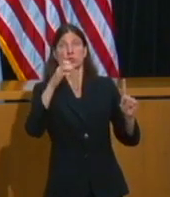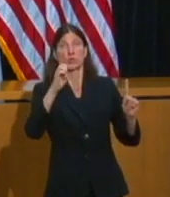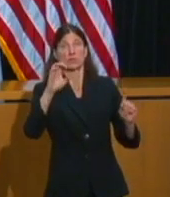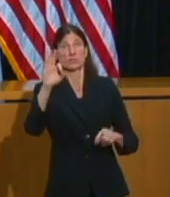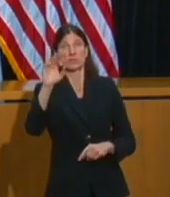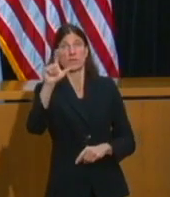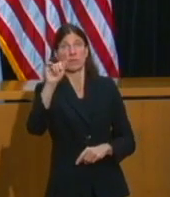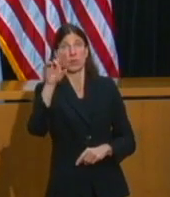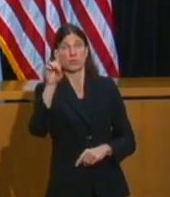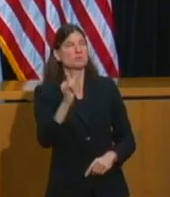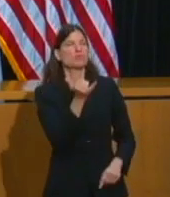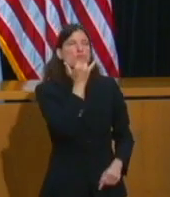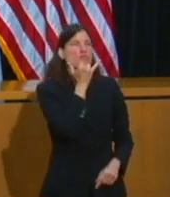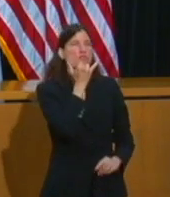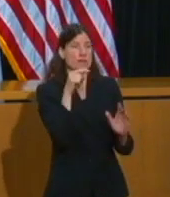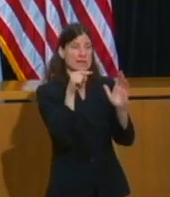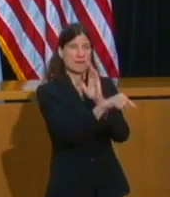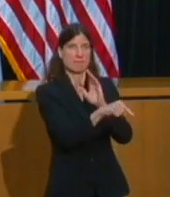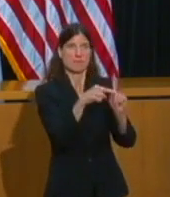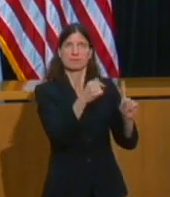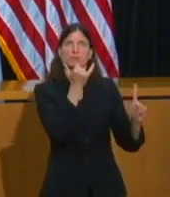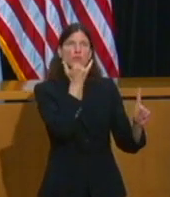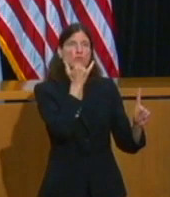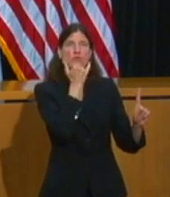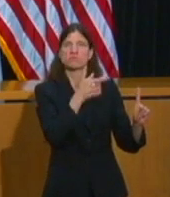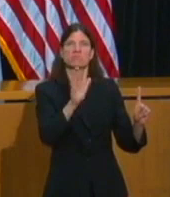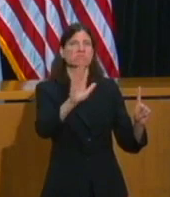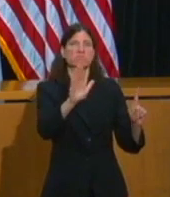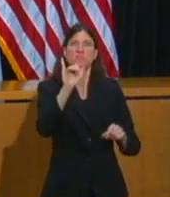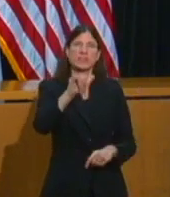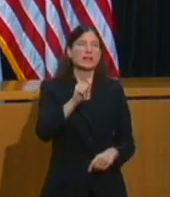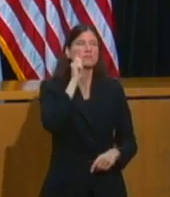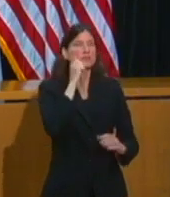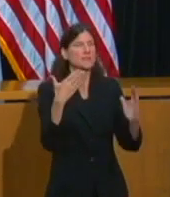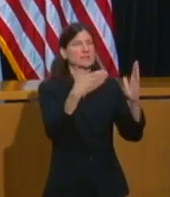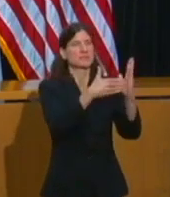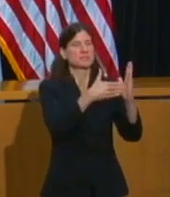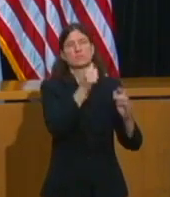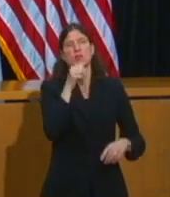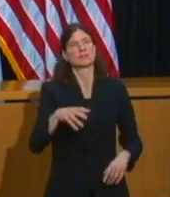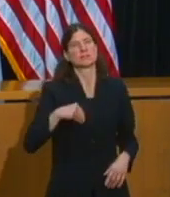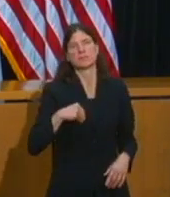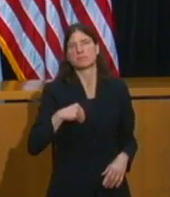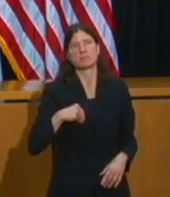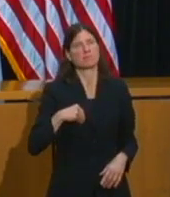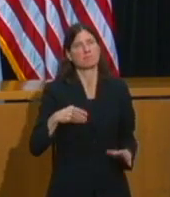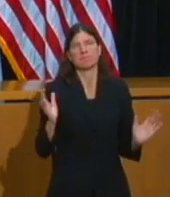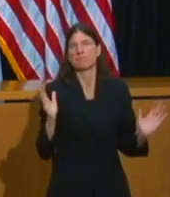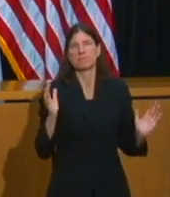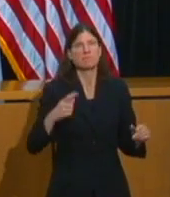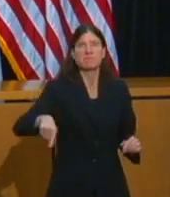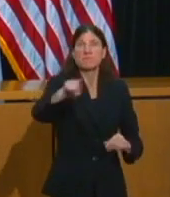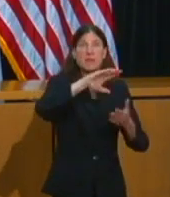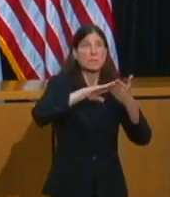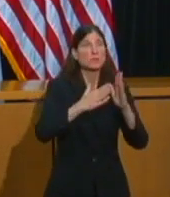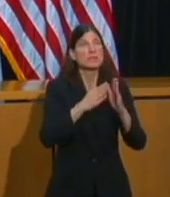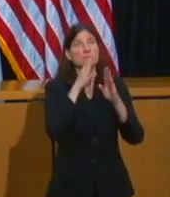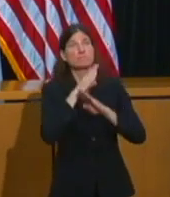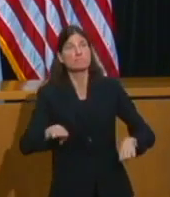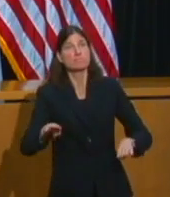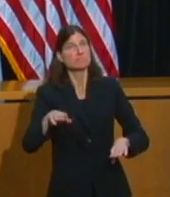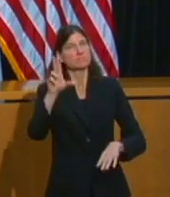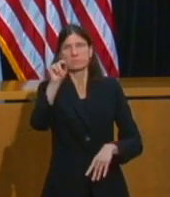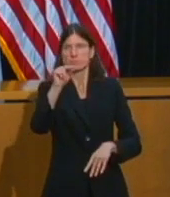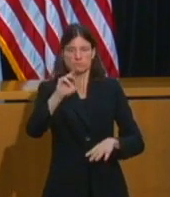racism. We cannot and will not tolerate these injustices. We must listen, learn, and make